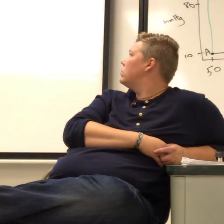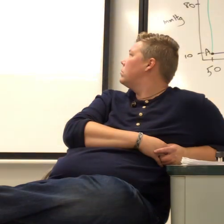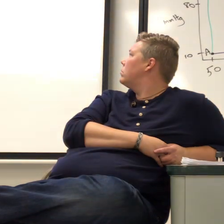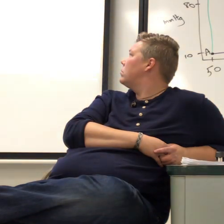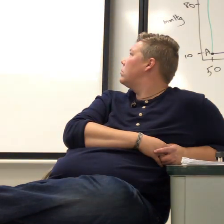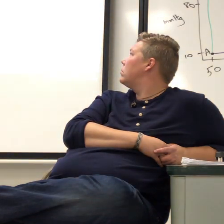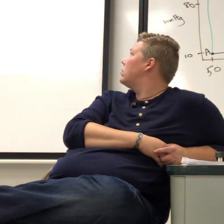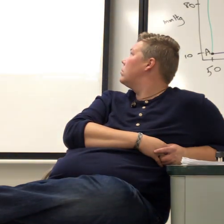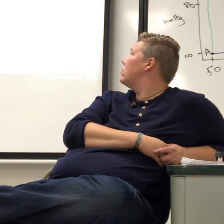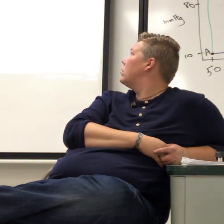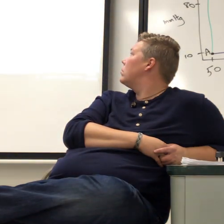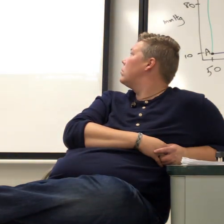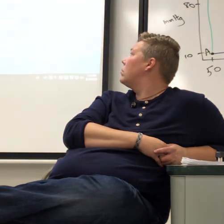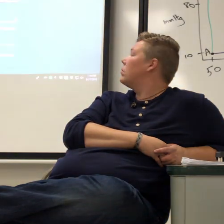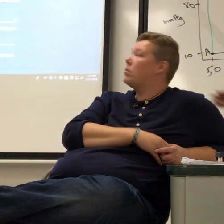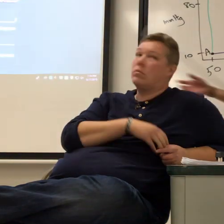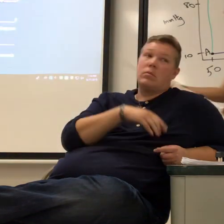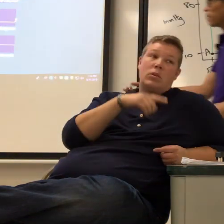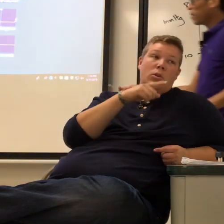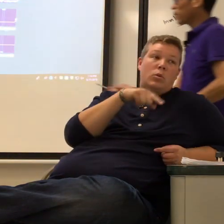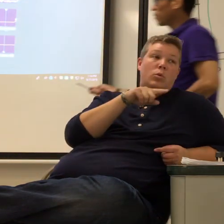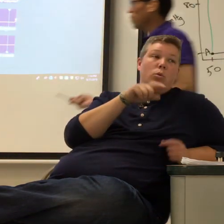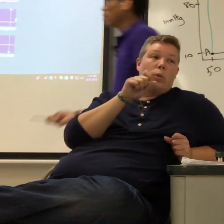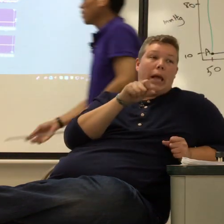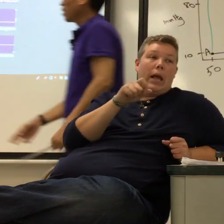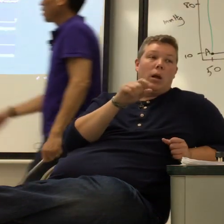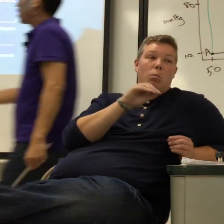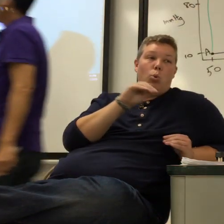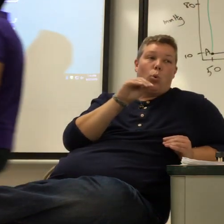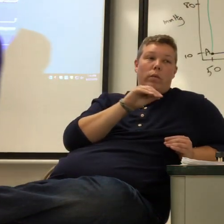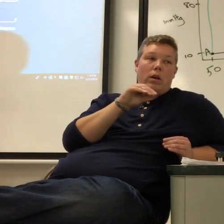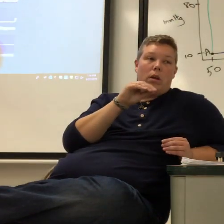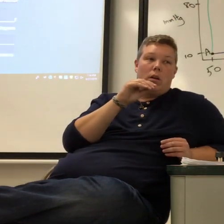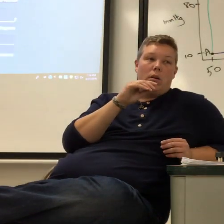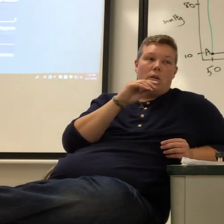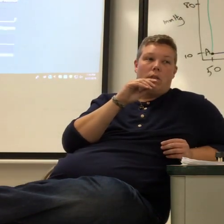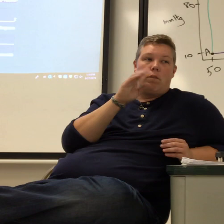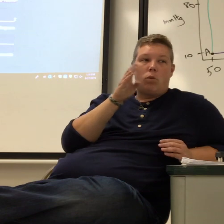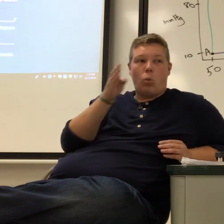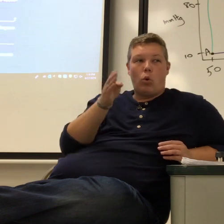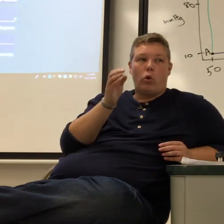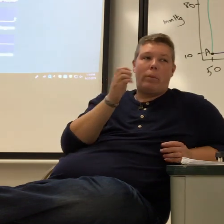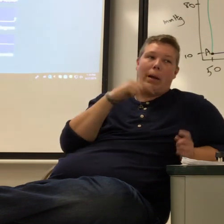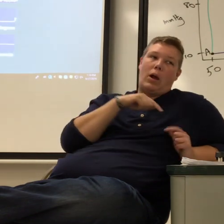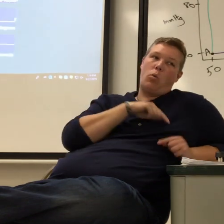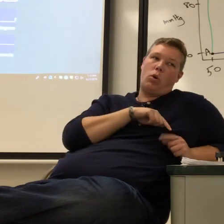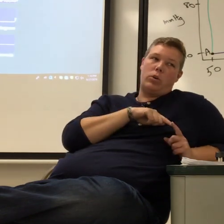So what you could do is you could go forwards or backwards, because you have the little controls here.